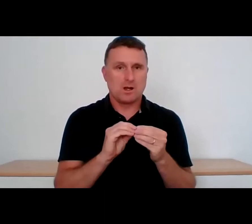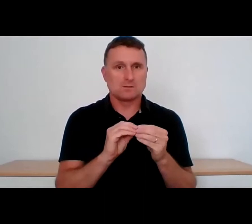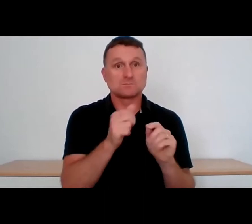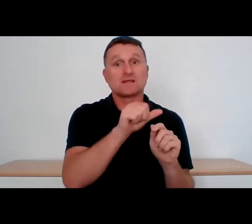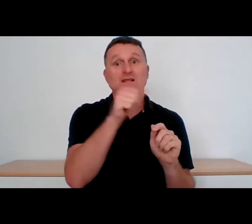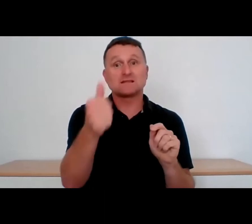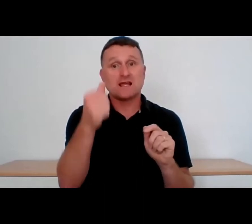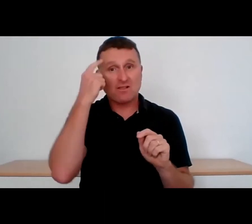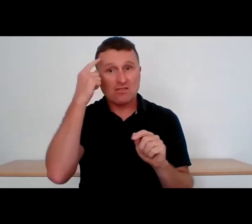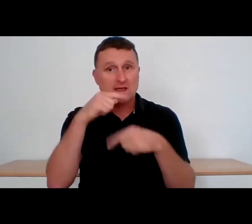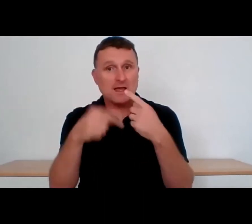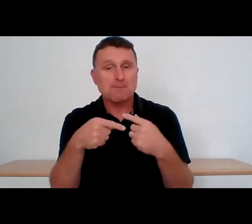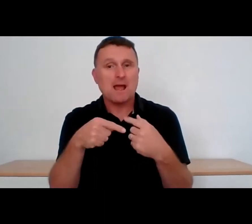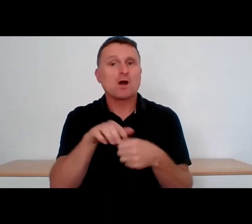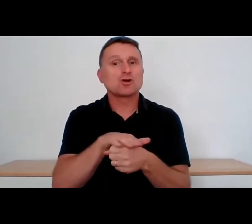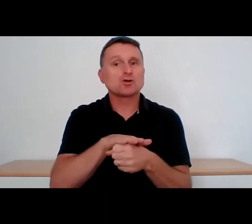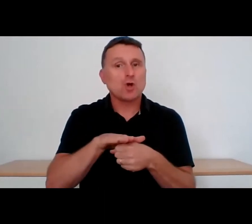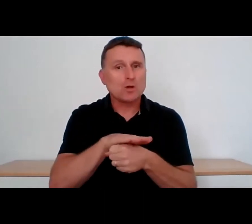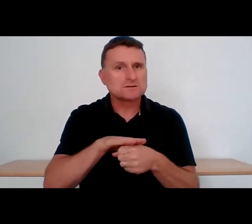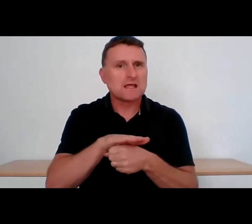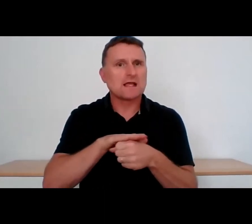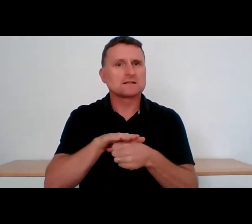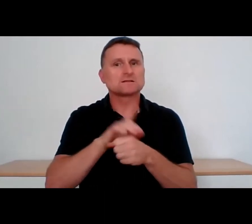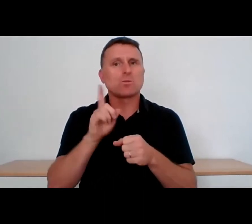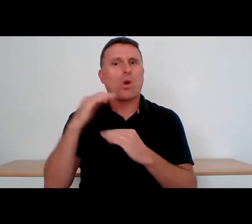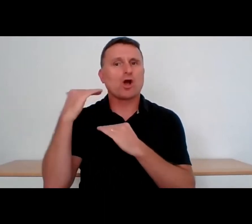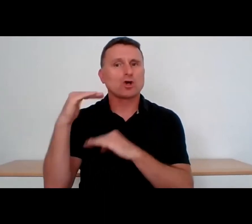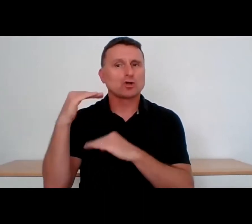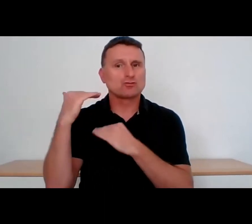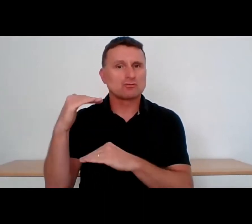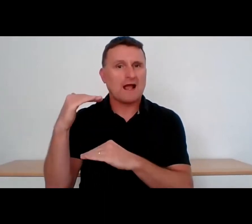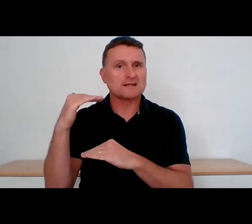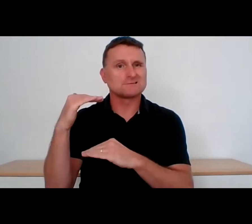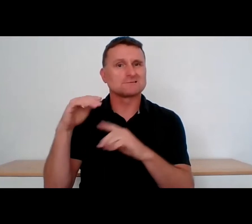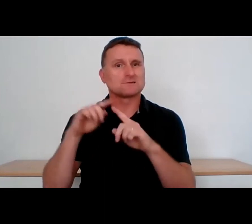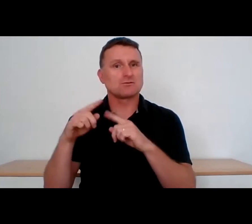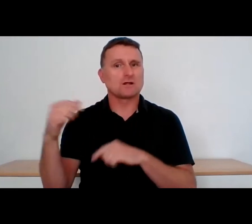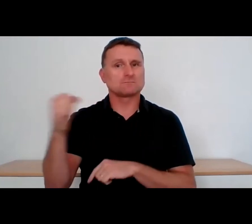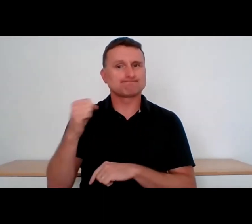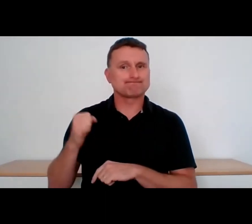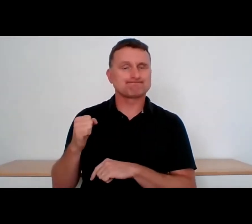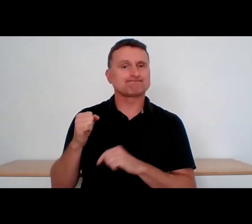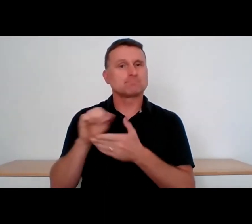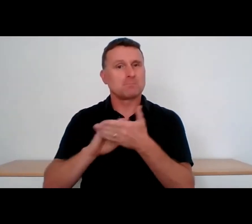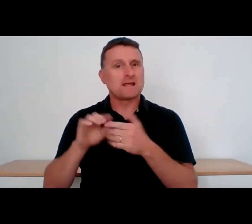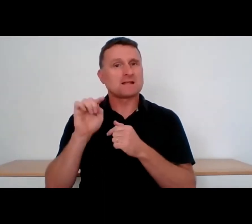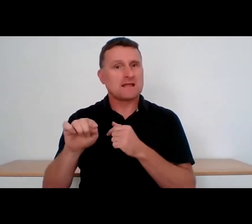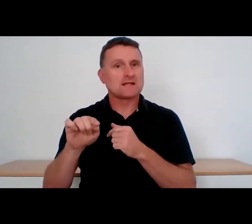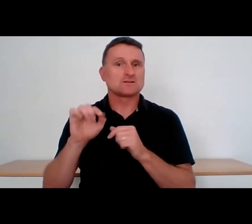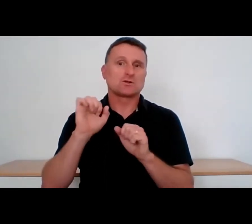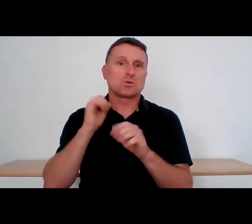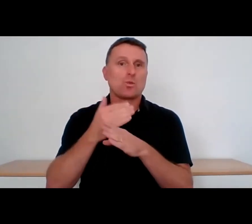context and the constraints within which you are operating. This is the background to all of your work